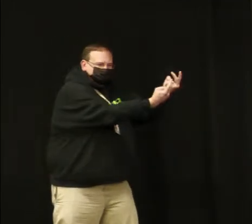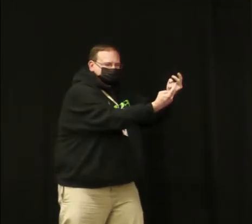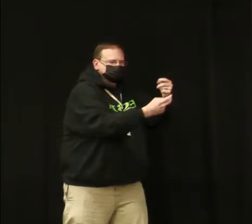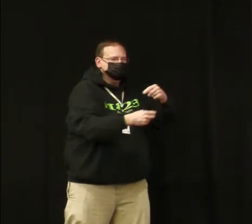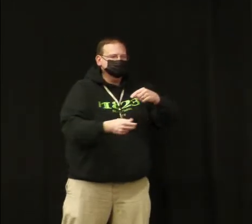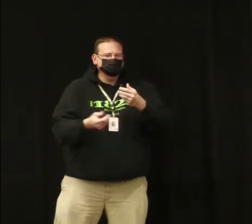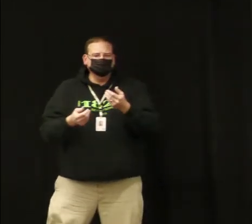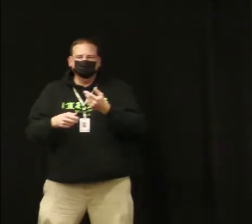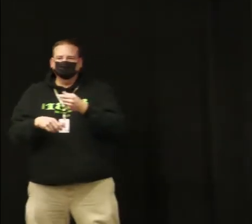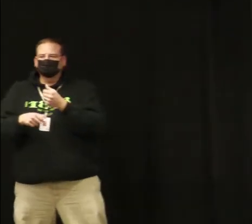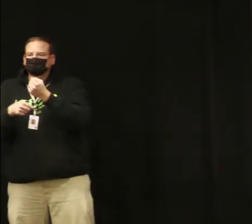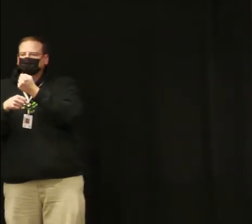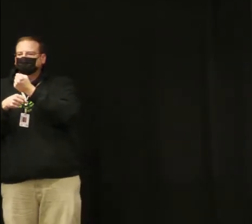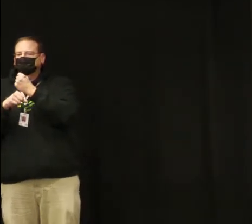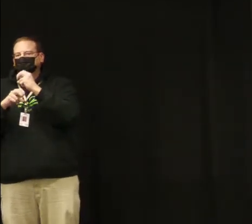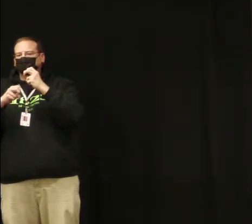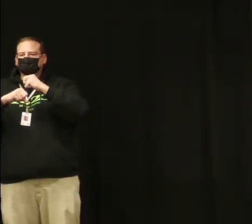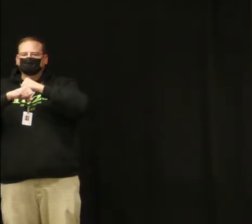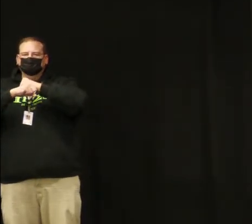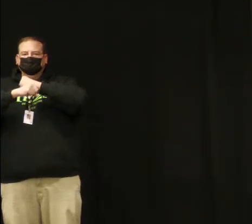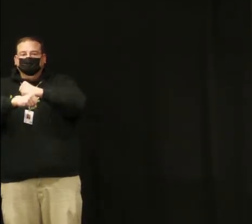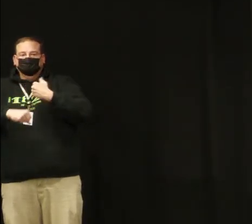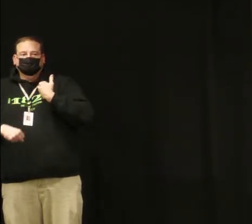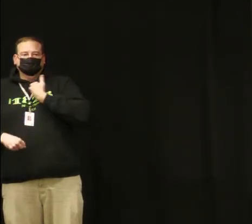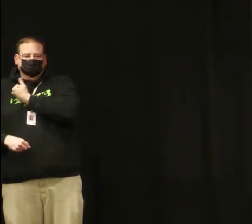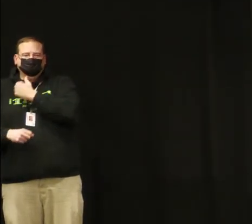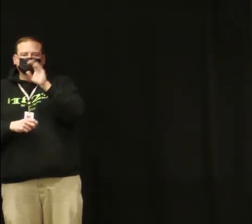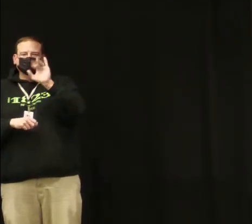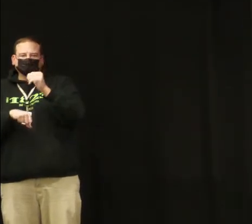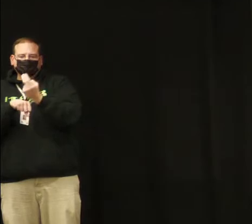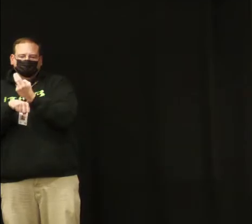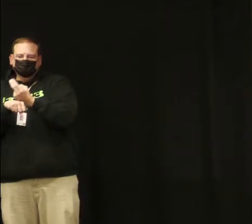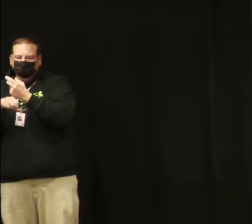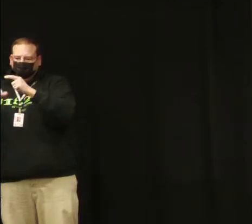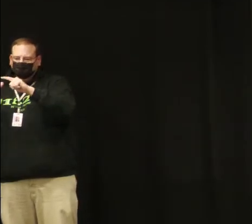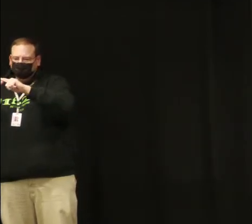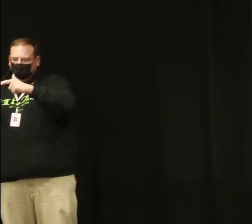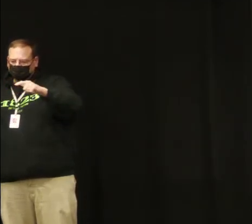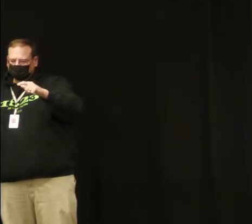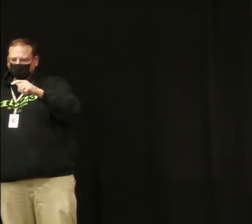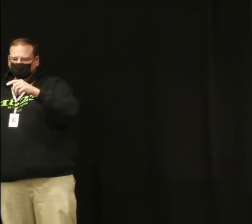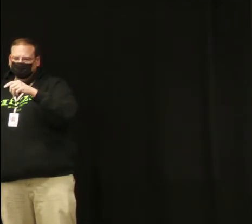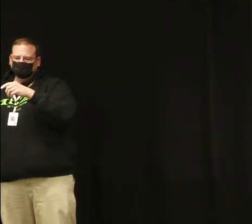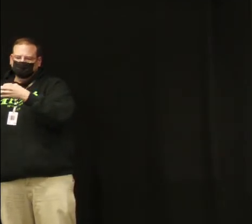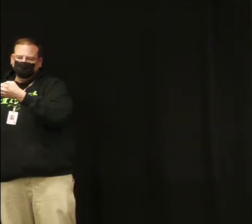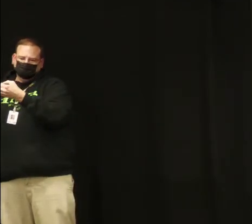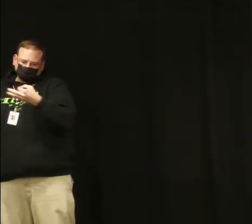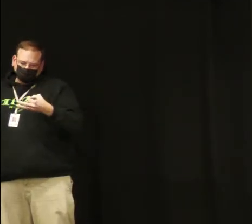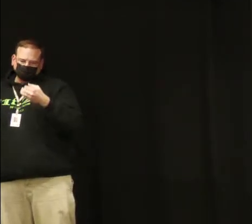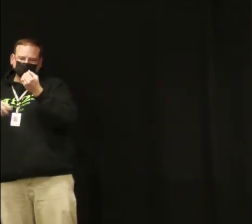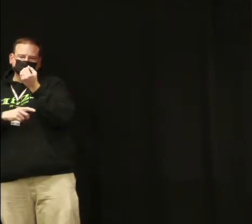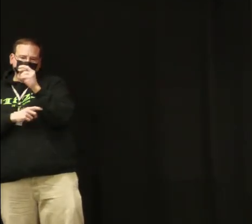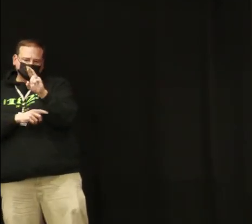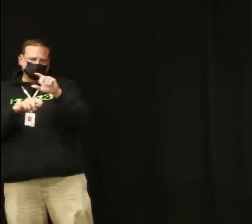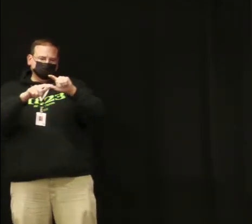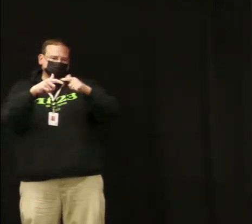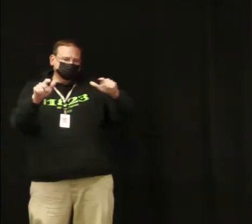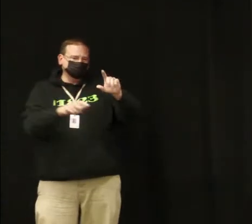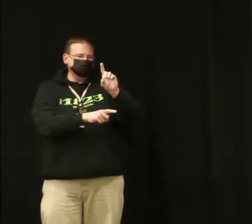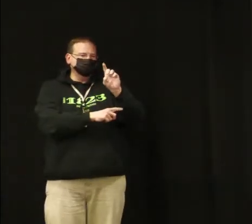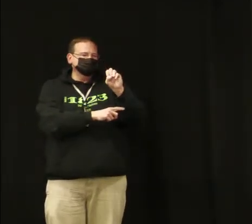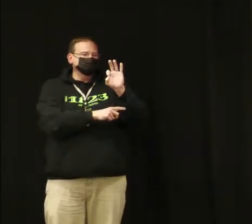know much about it. We've not seen them, we don't know much about them. So we protect ourselves by using the